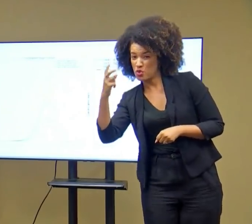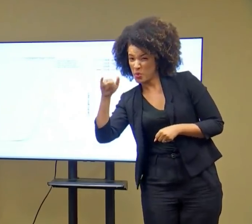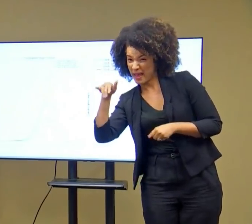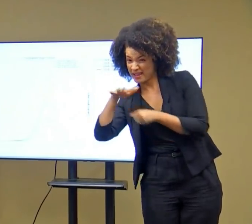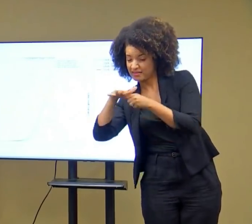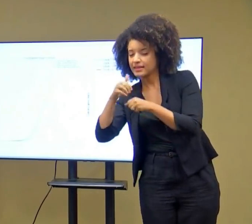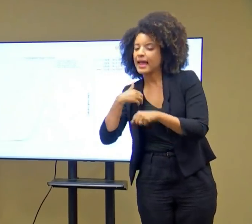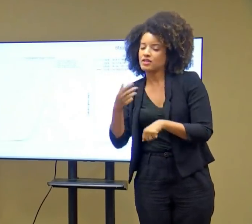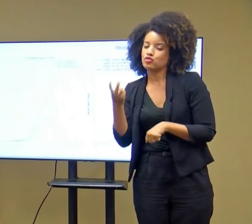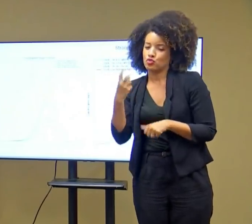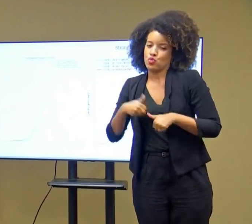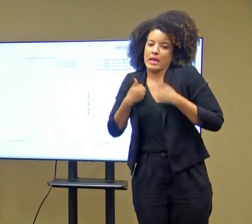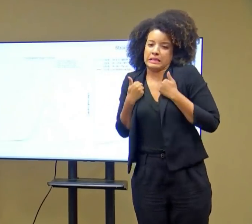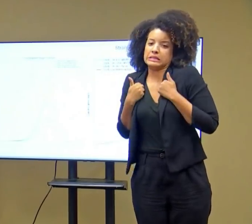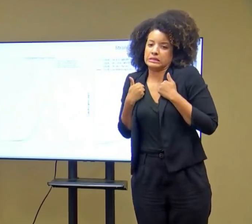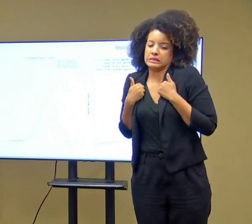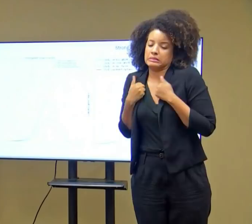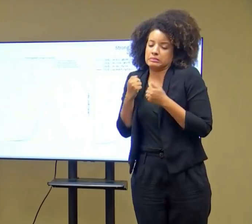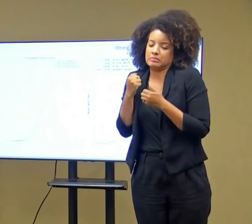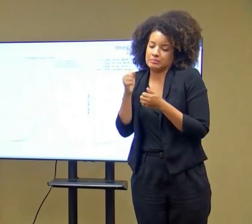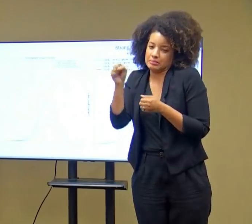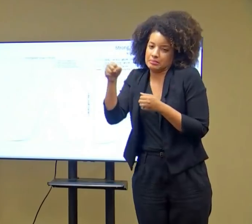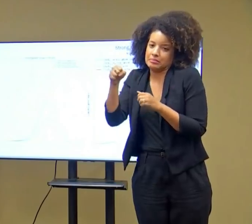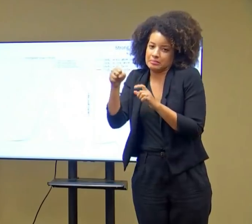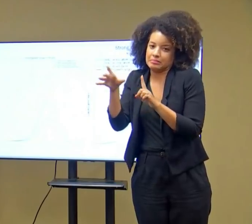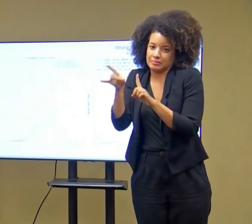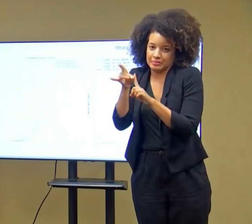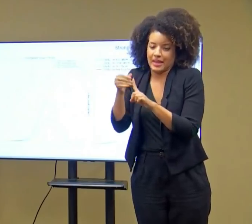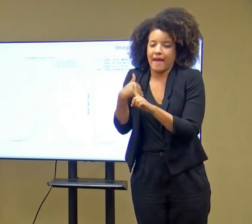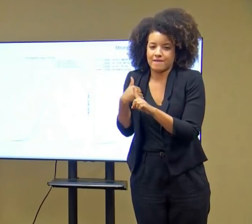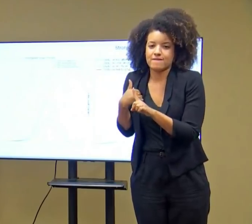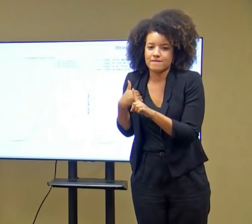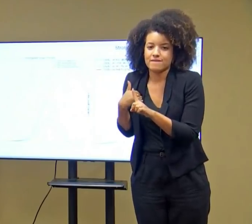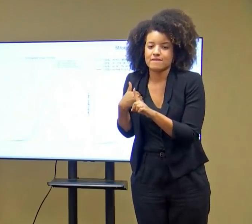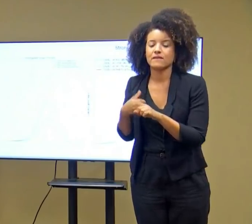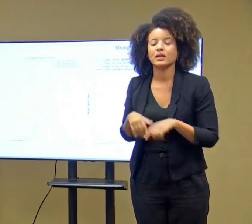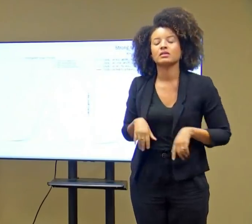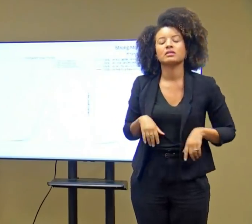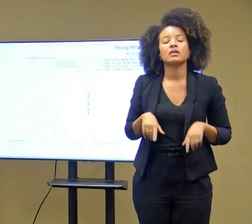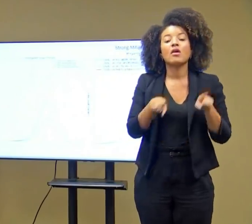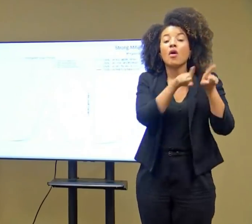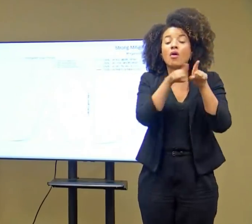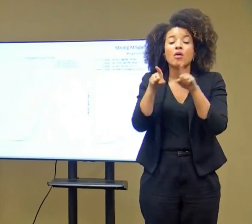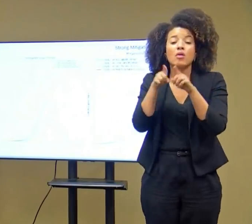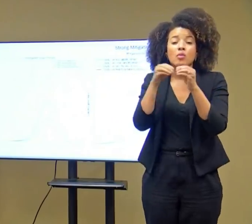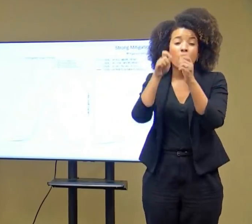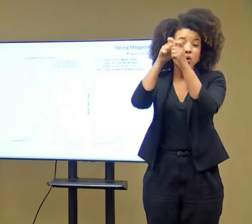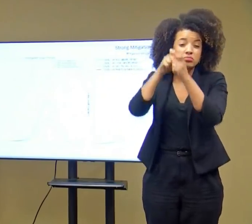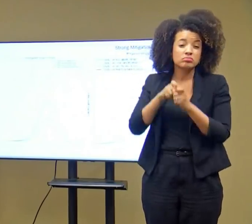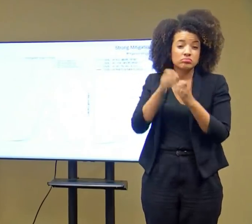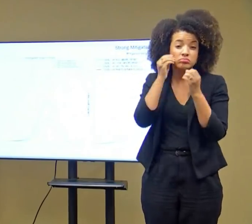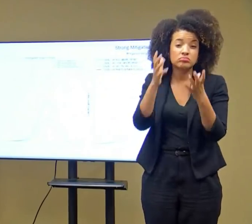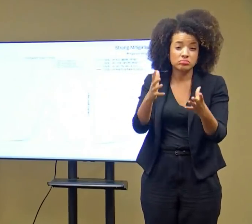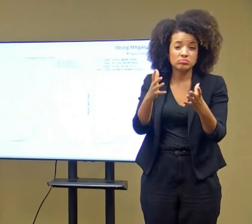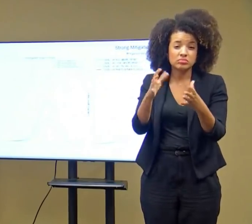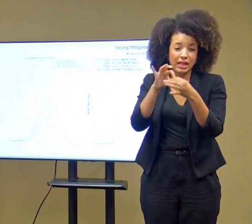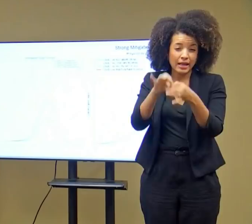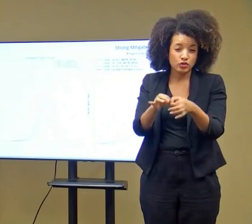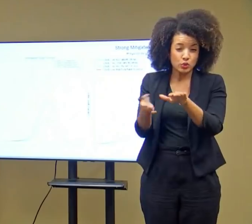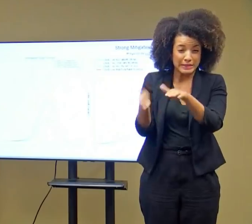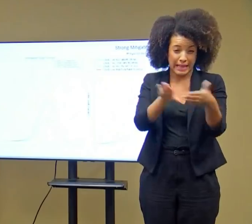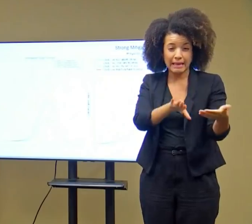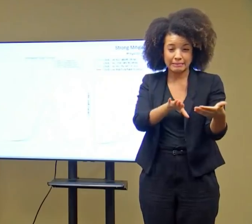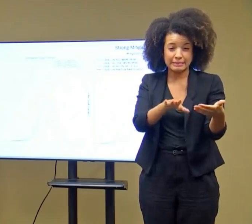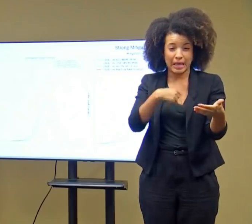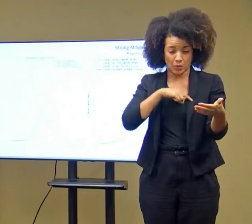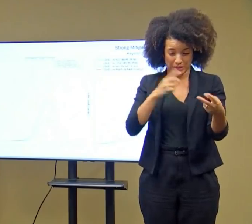confirmed positive. We also did provide more detailed information regarding some of the deaths